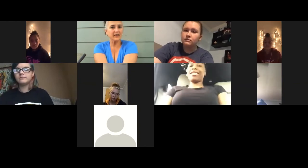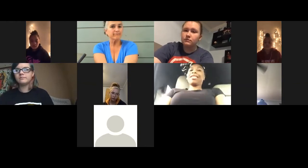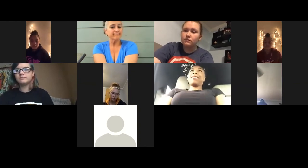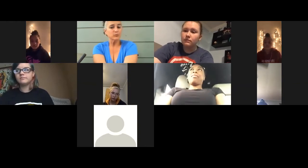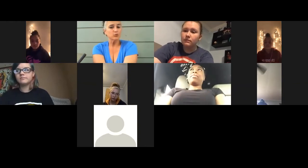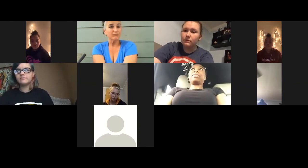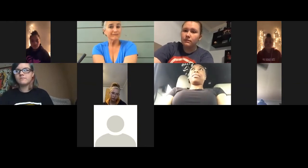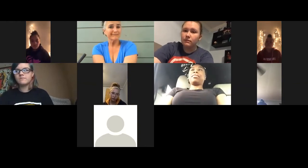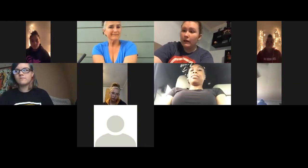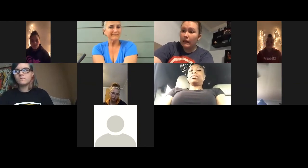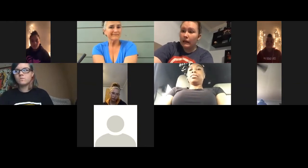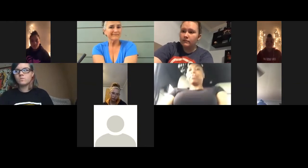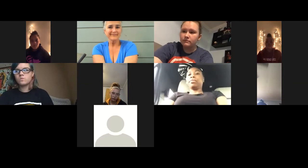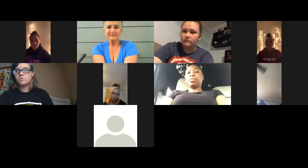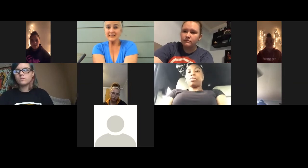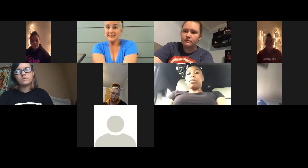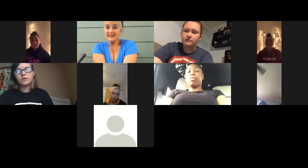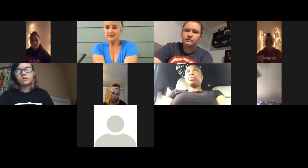What's sun?